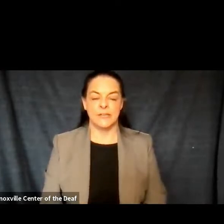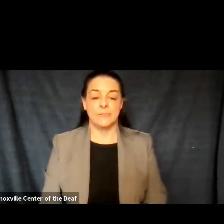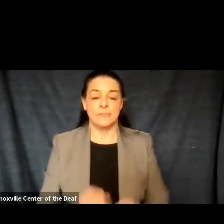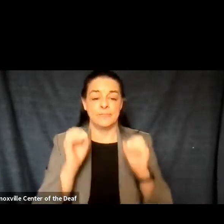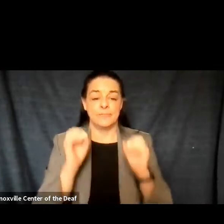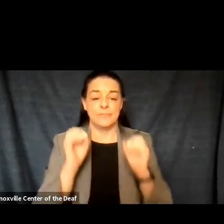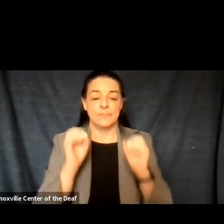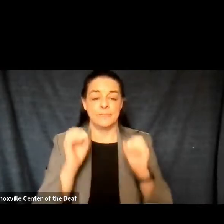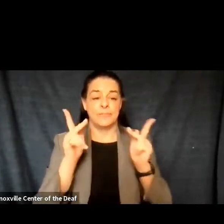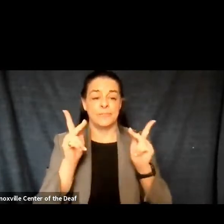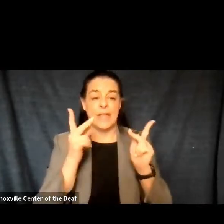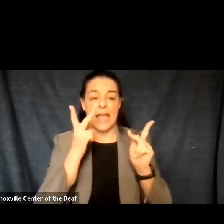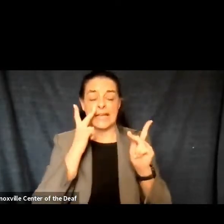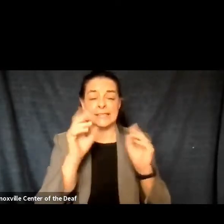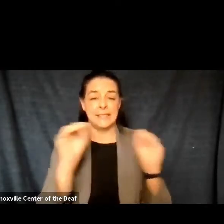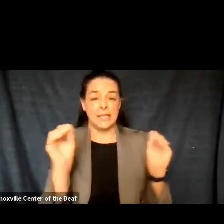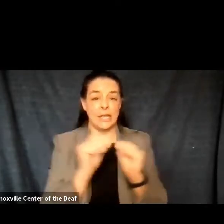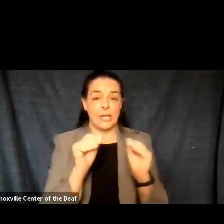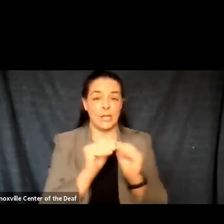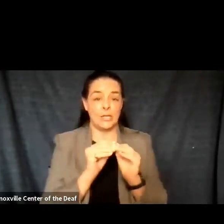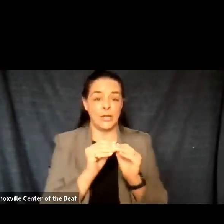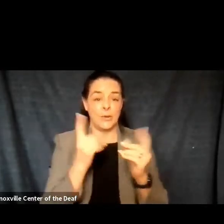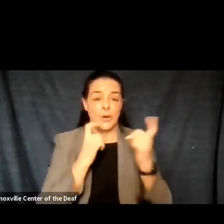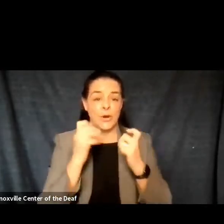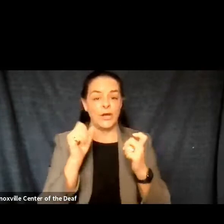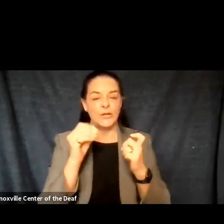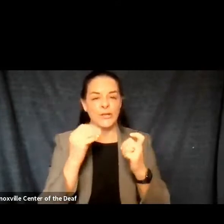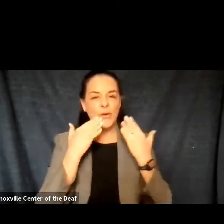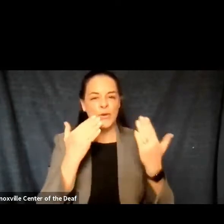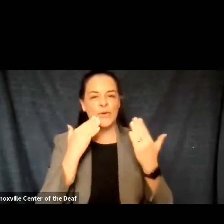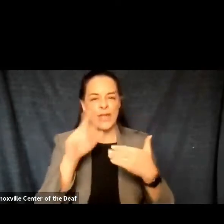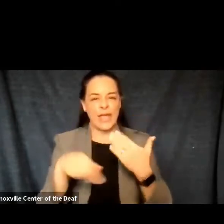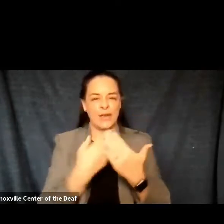All right. I'm not seeing any other questions come in, so thank